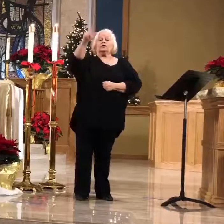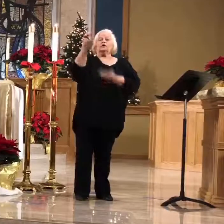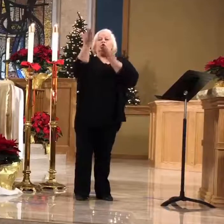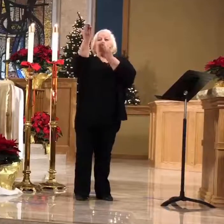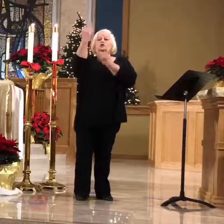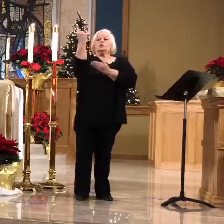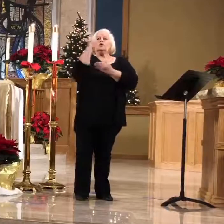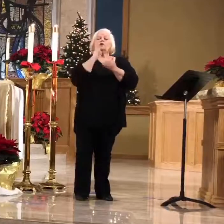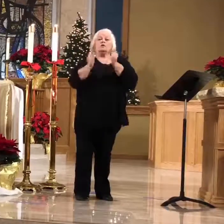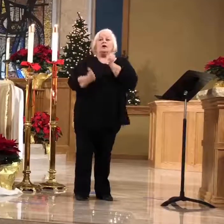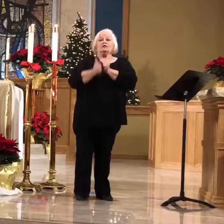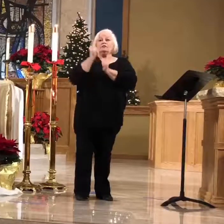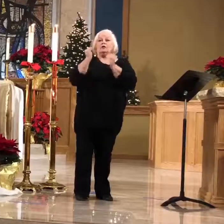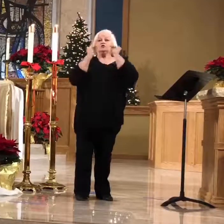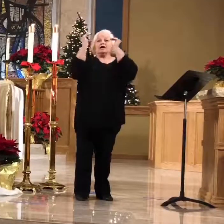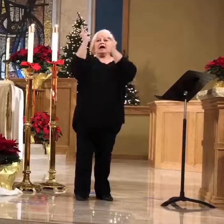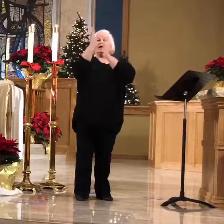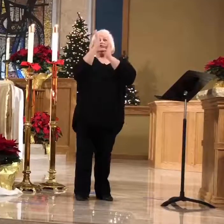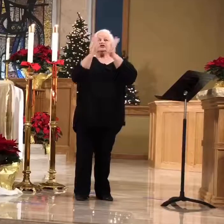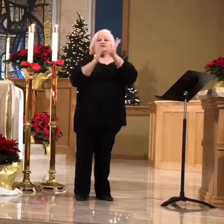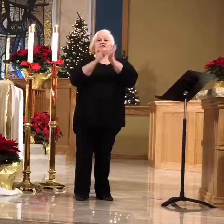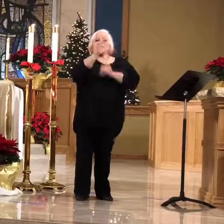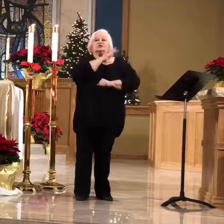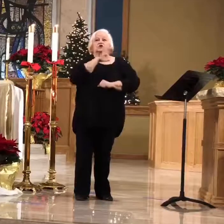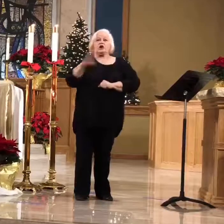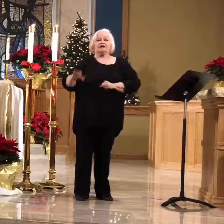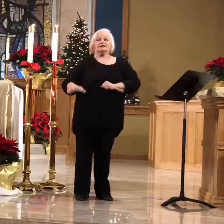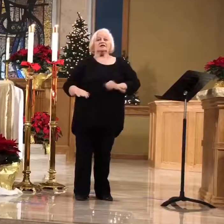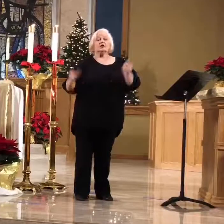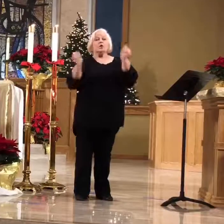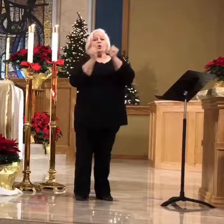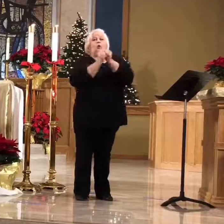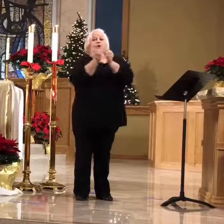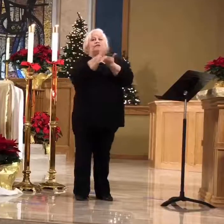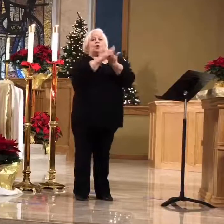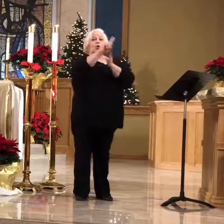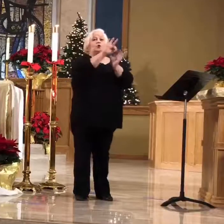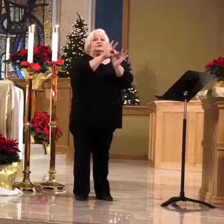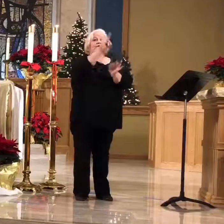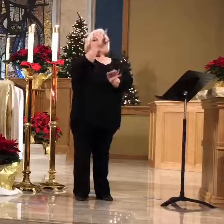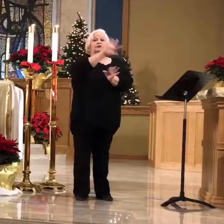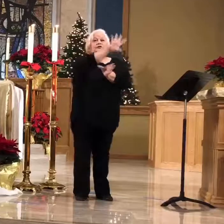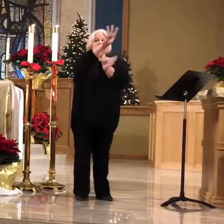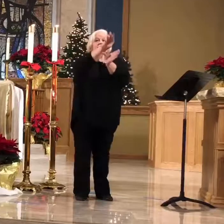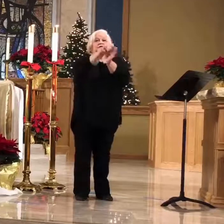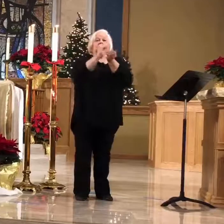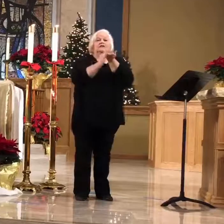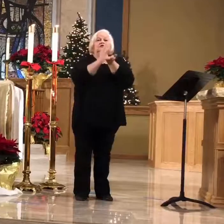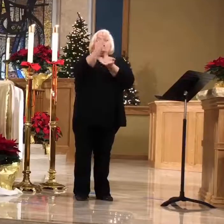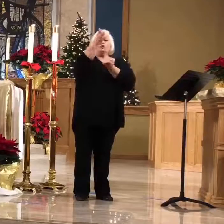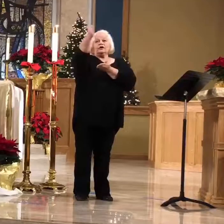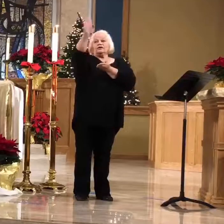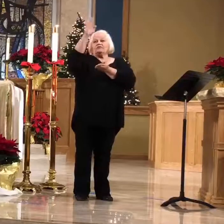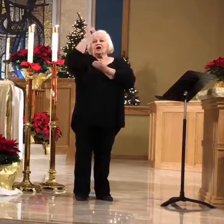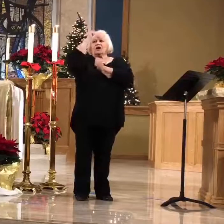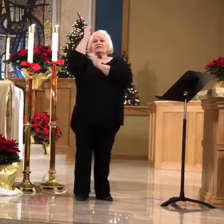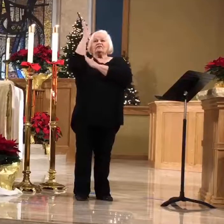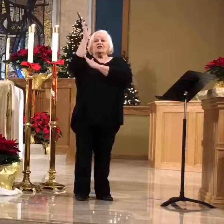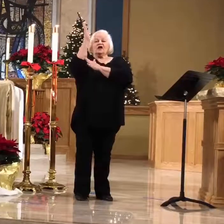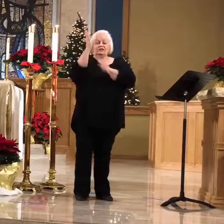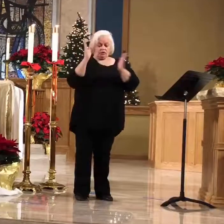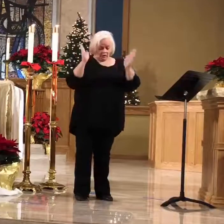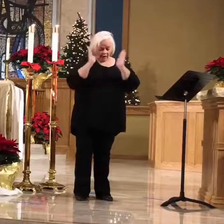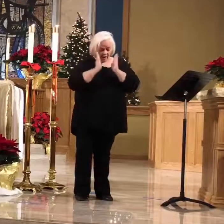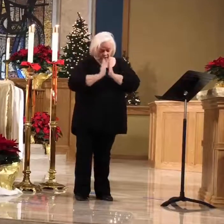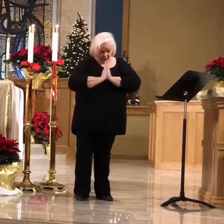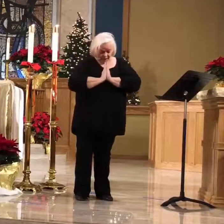Lord, you alone are the Most High, Jesus Christ, with the Holy Spirit, in the glory of God the